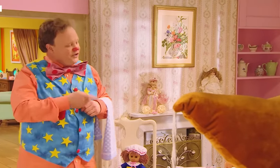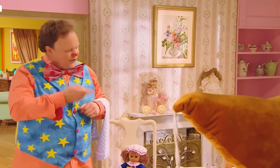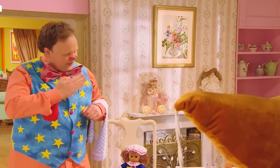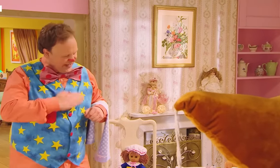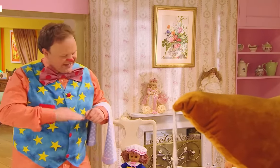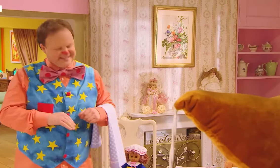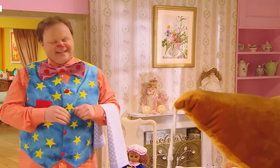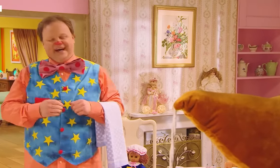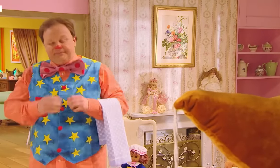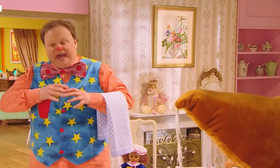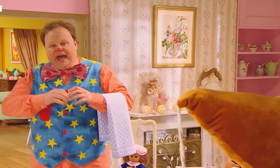you like, sir?